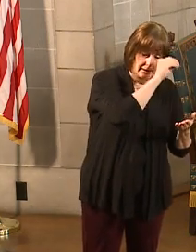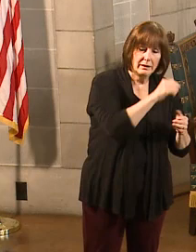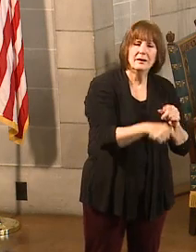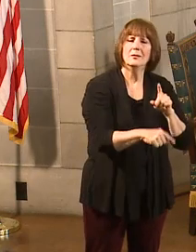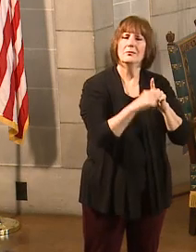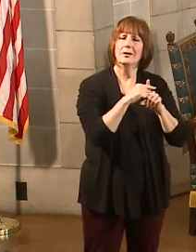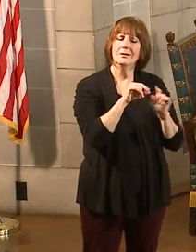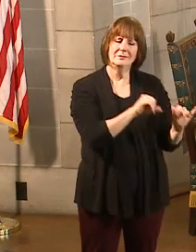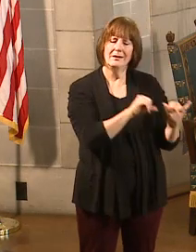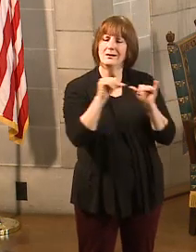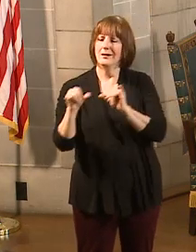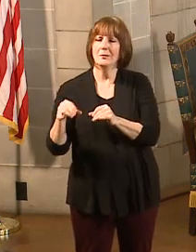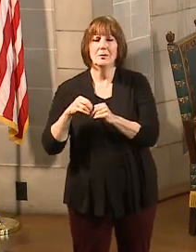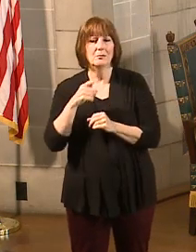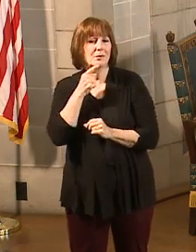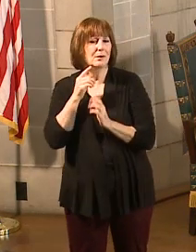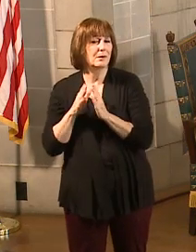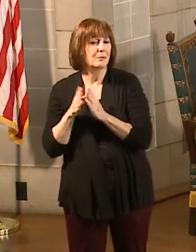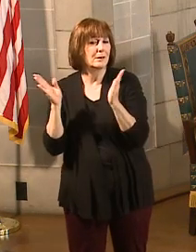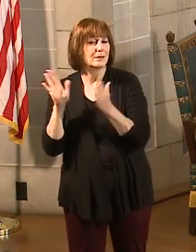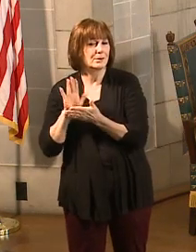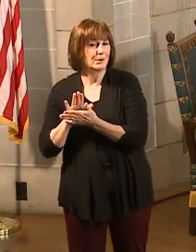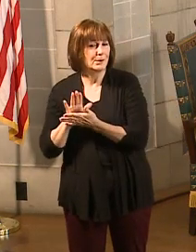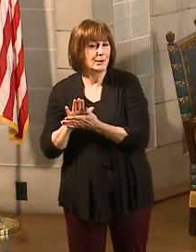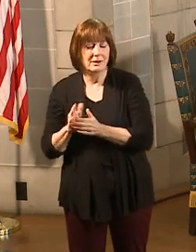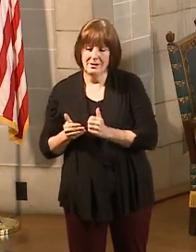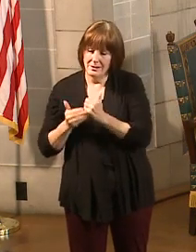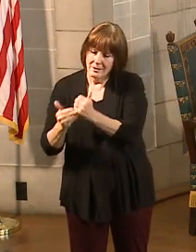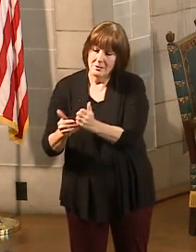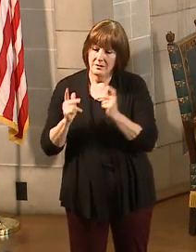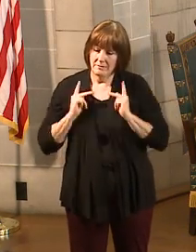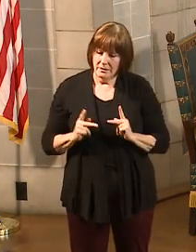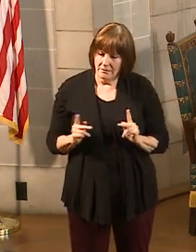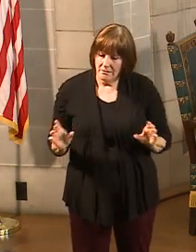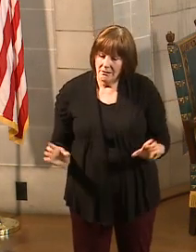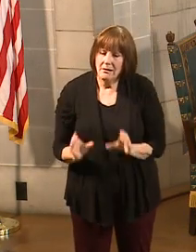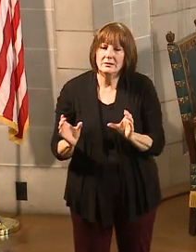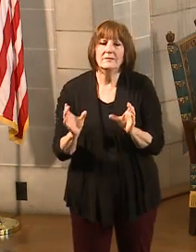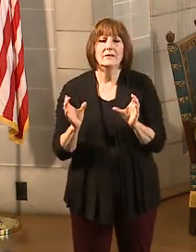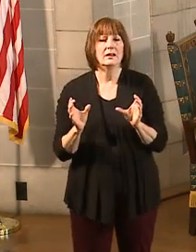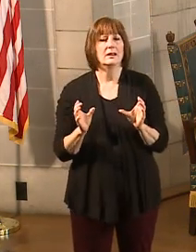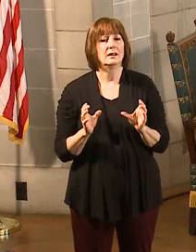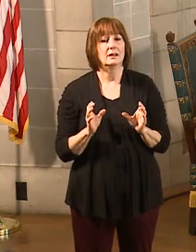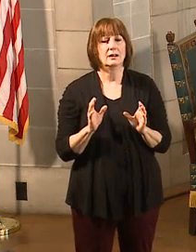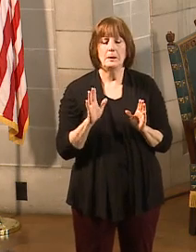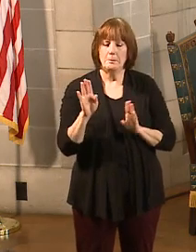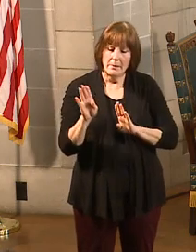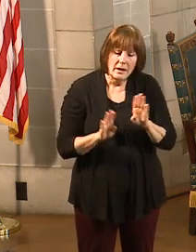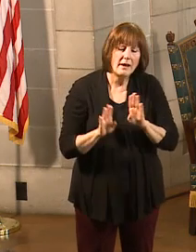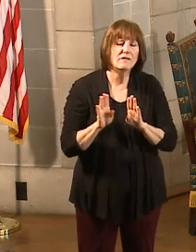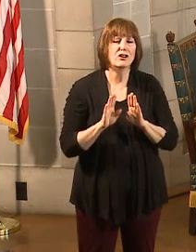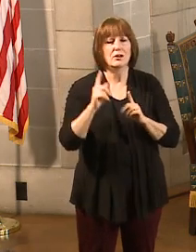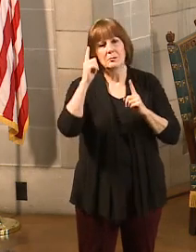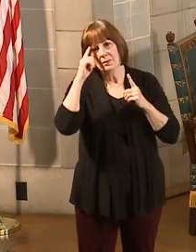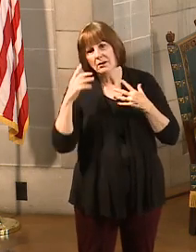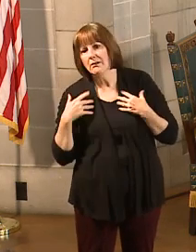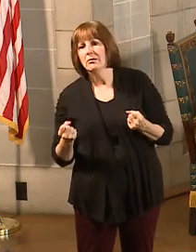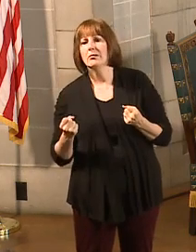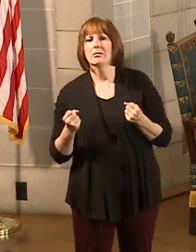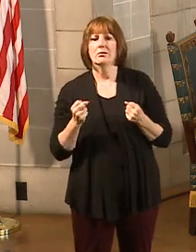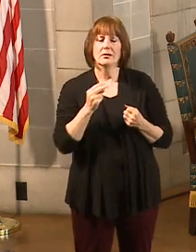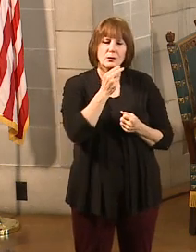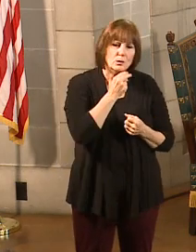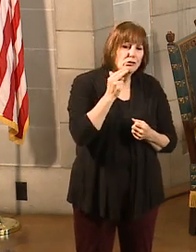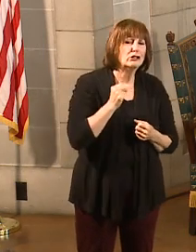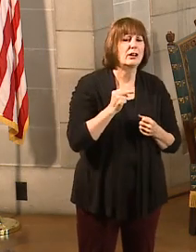same reasons we want kids back in our public schools, which is it helps with physical activity, it helps with behavioral and mental health, it helps with